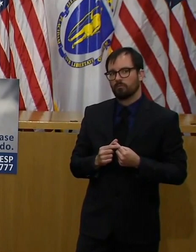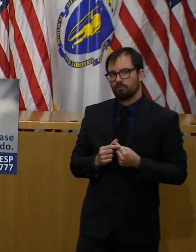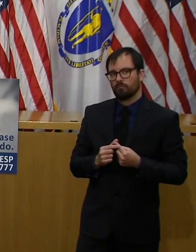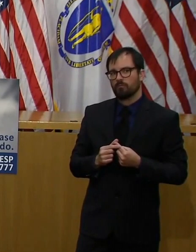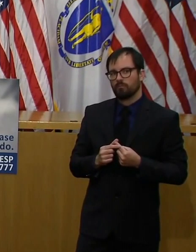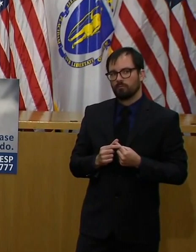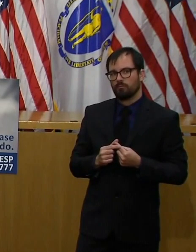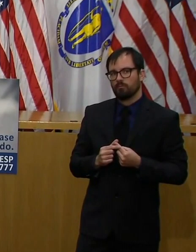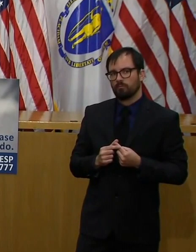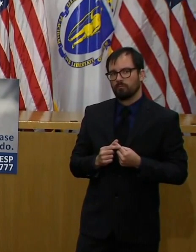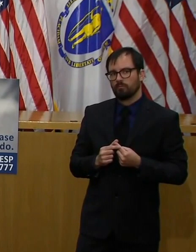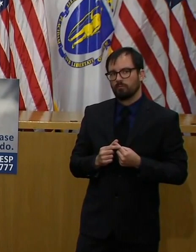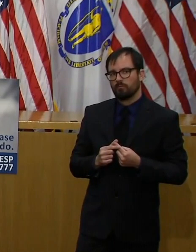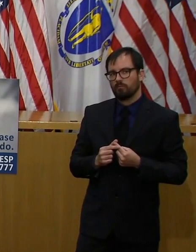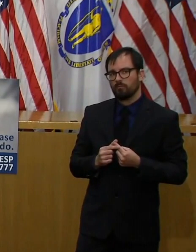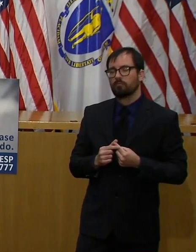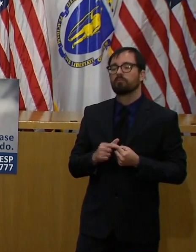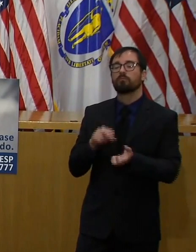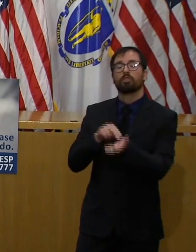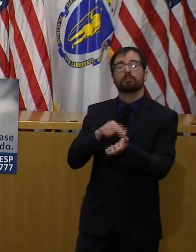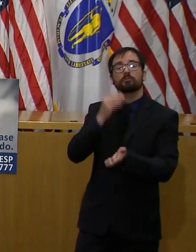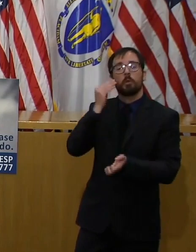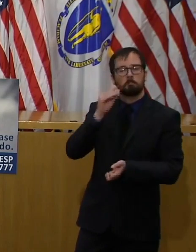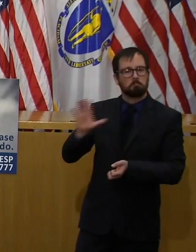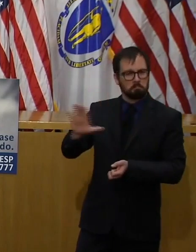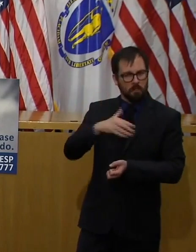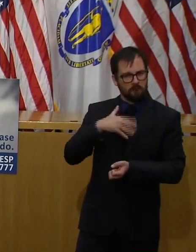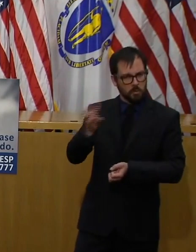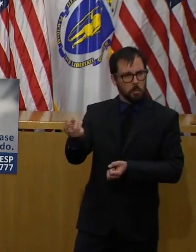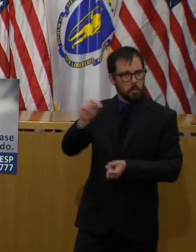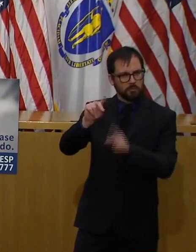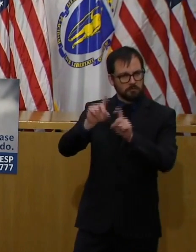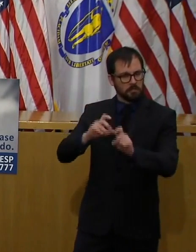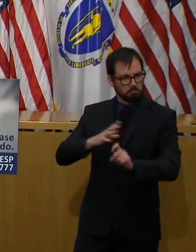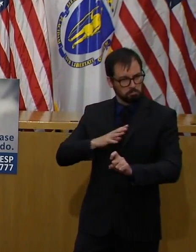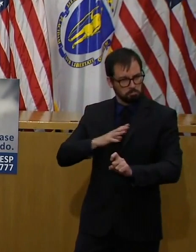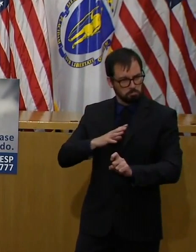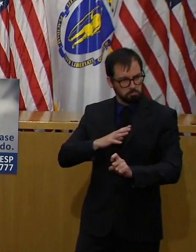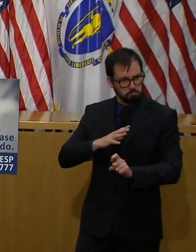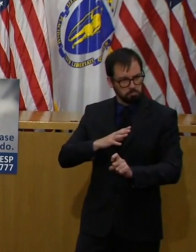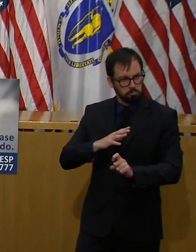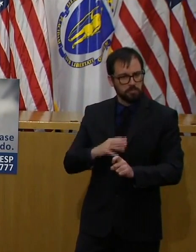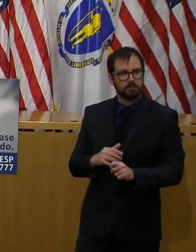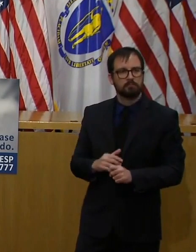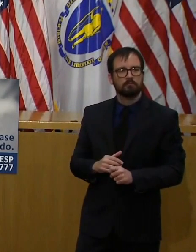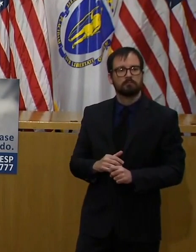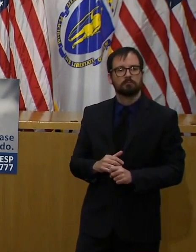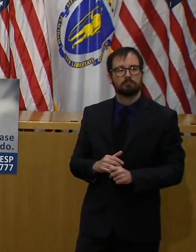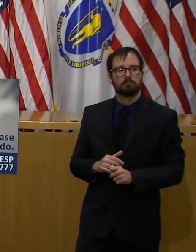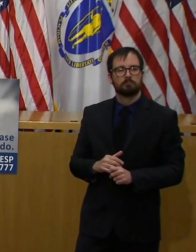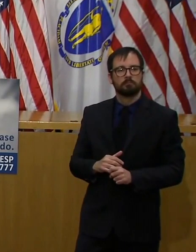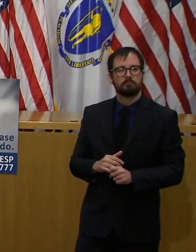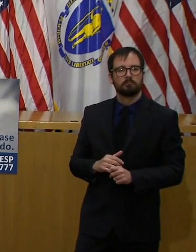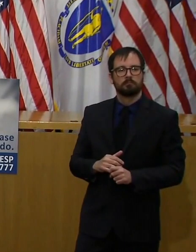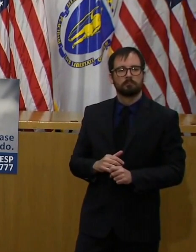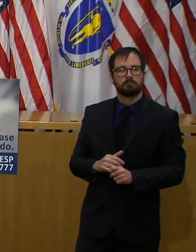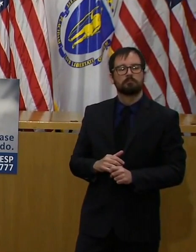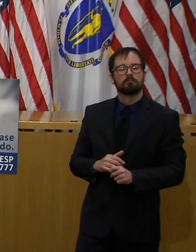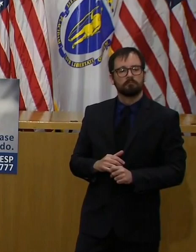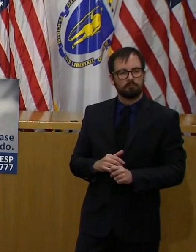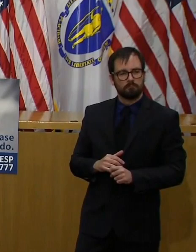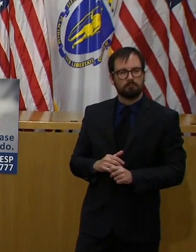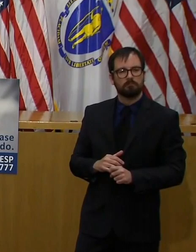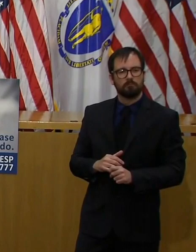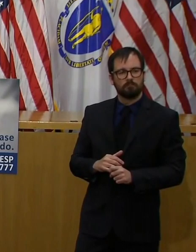of tests and the number of, say, deaths or positive cases, what's the denominator? How many tests do